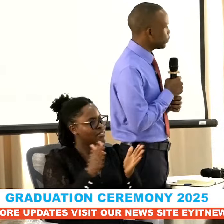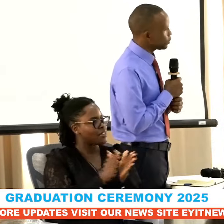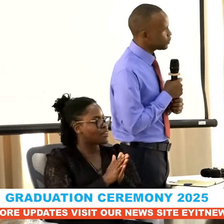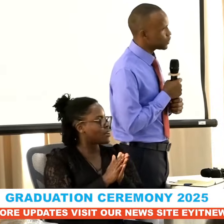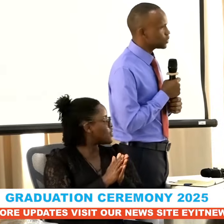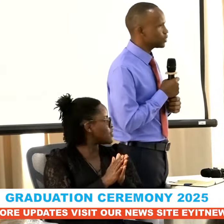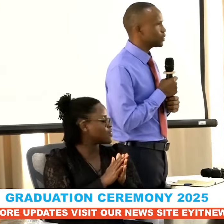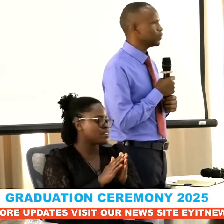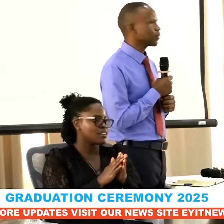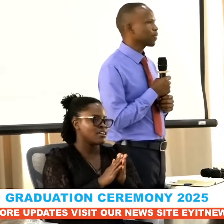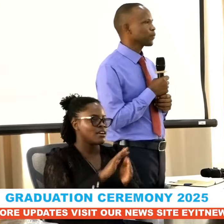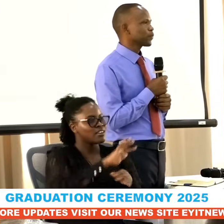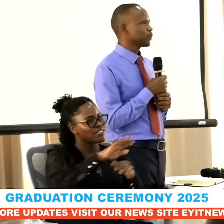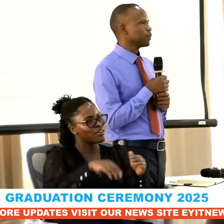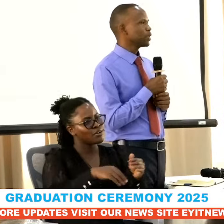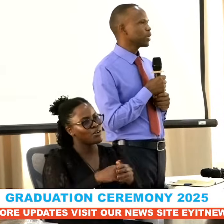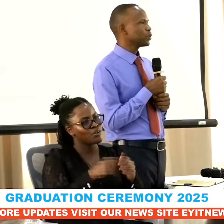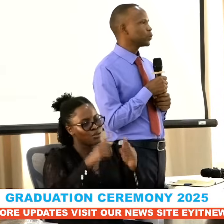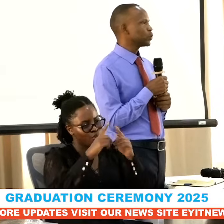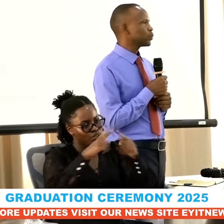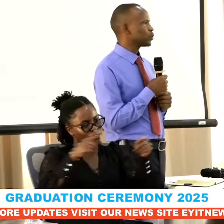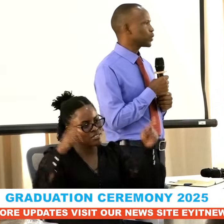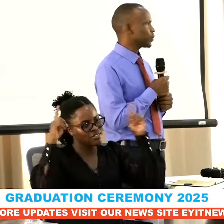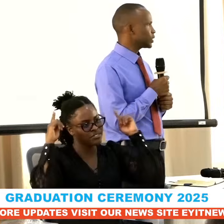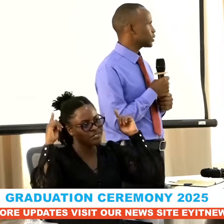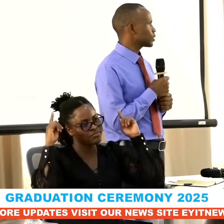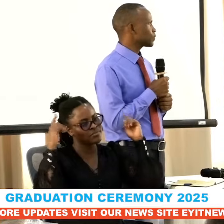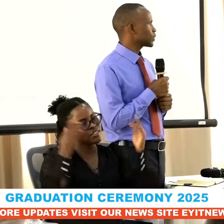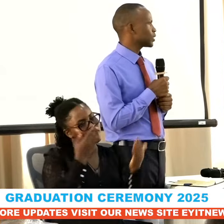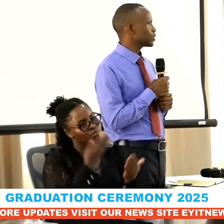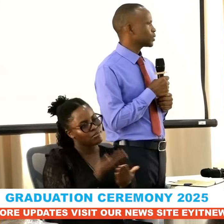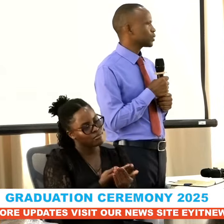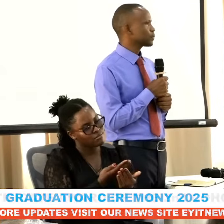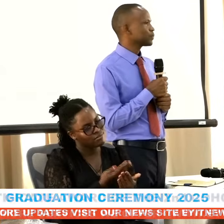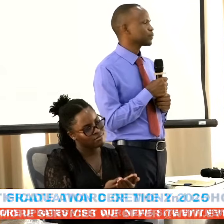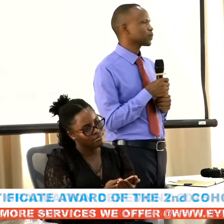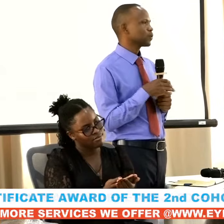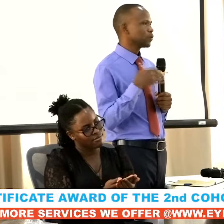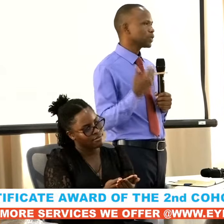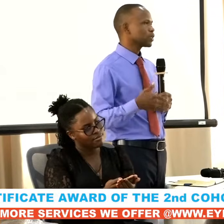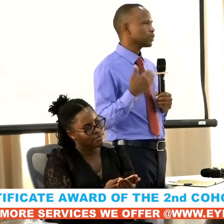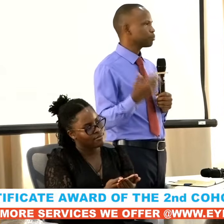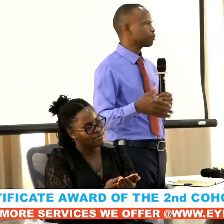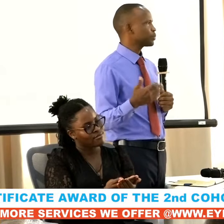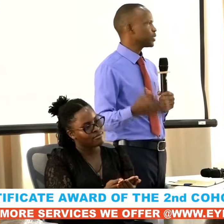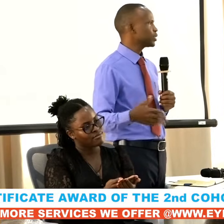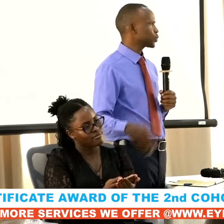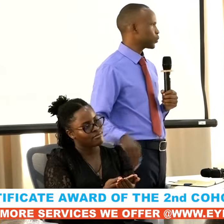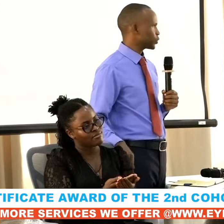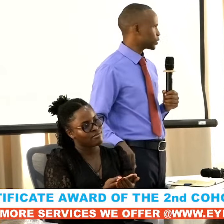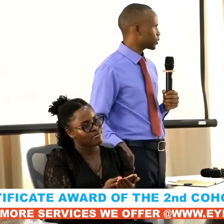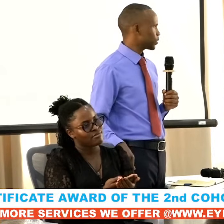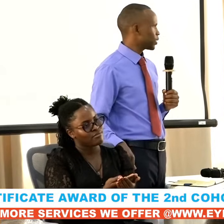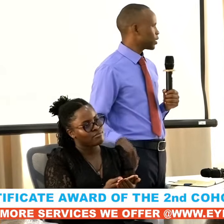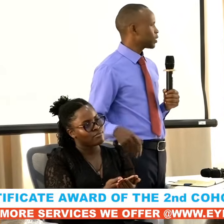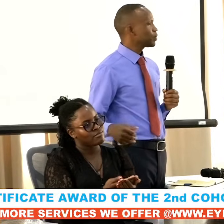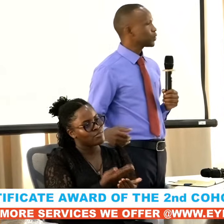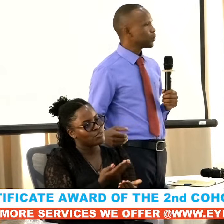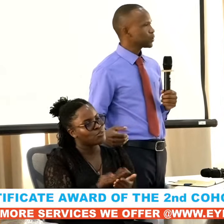entire university, I would request that we keep this